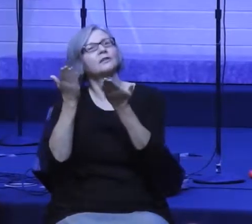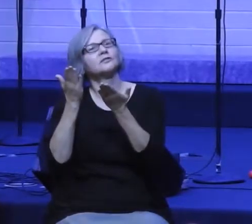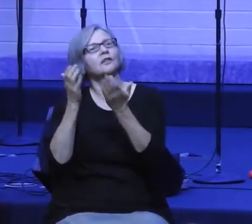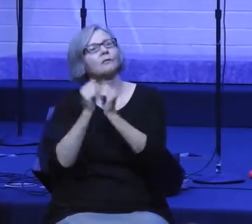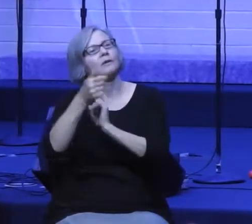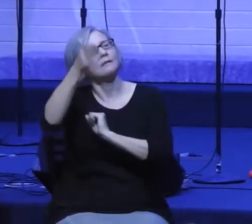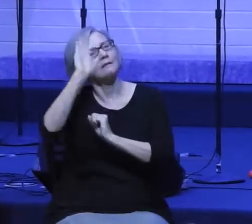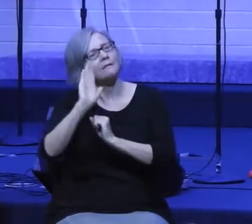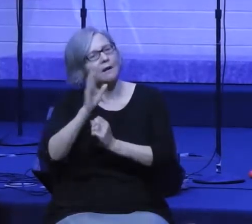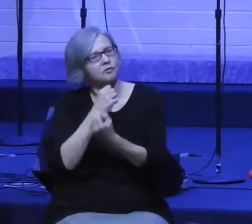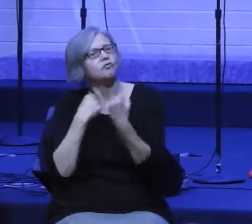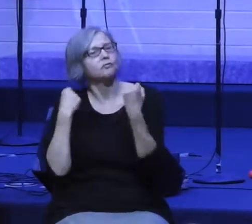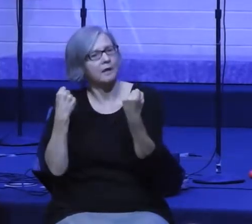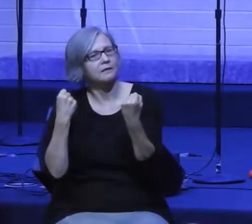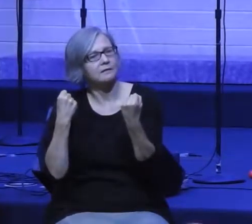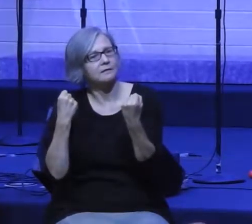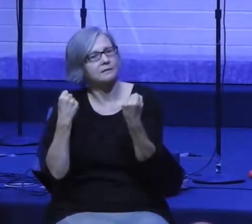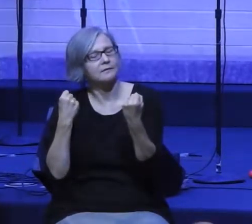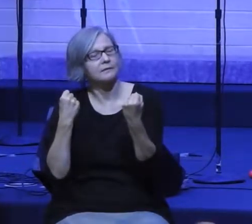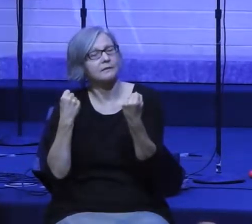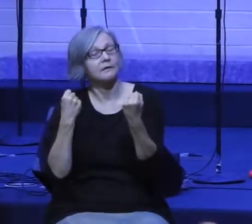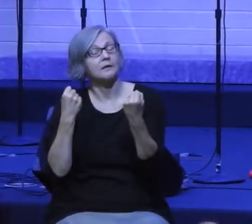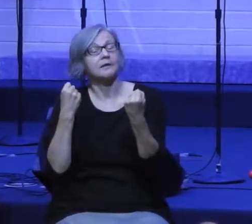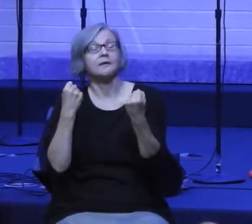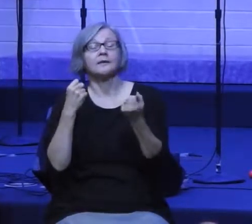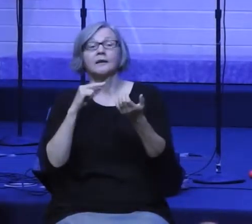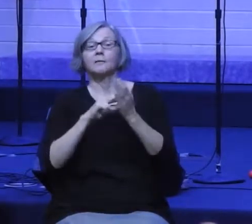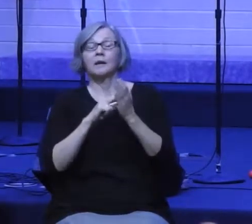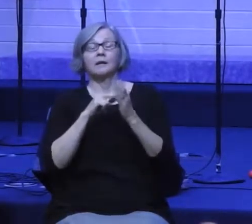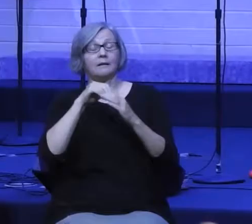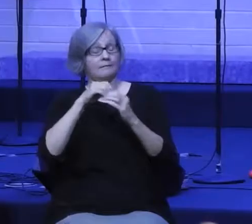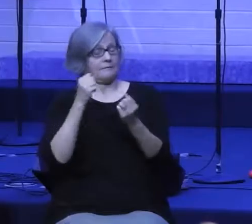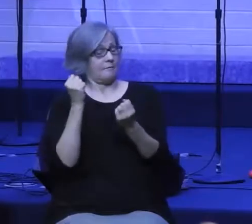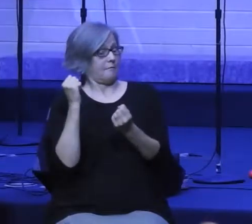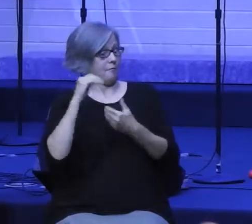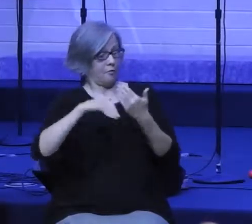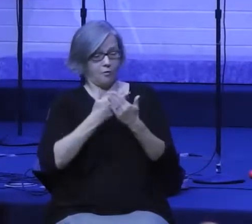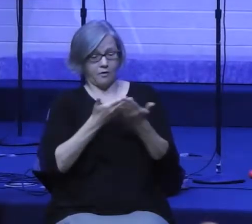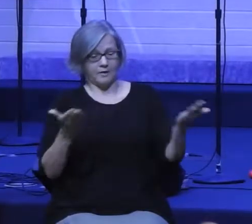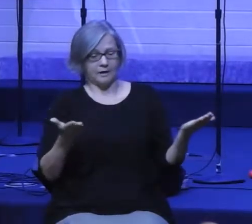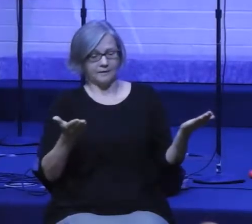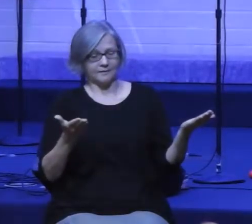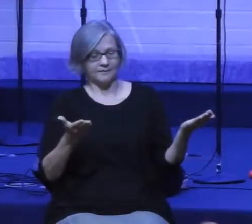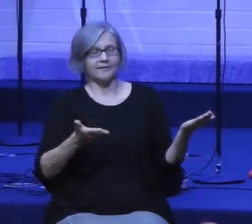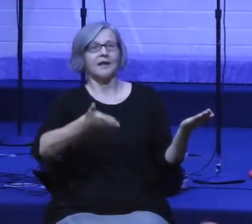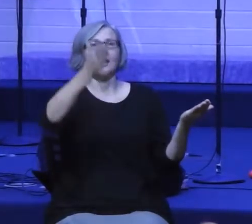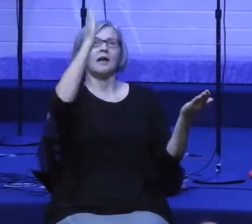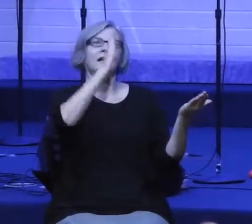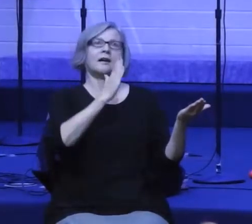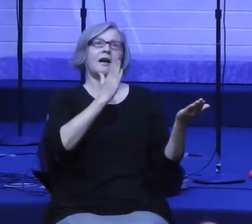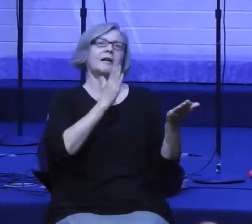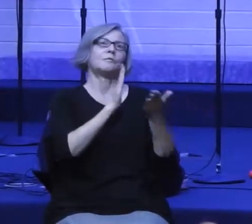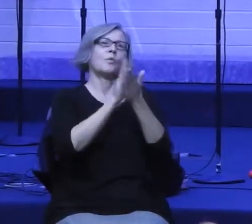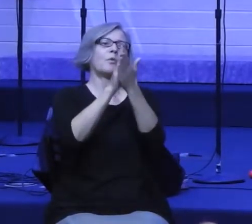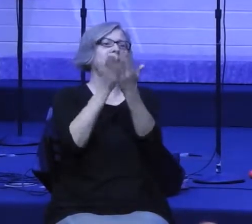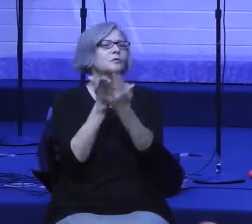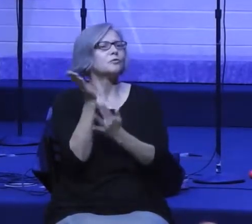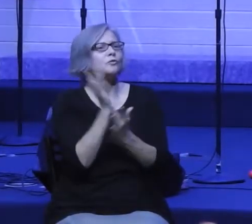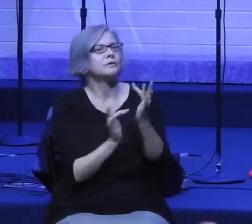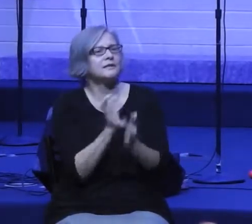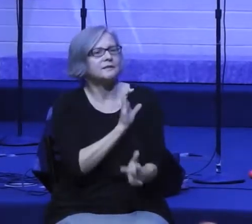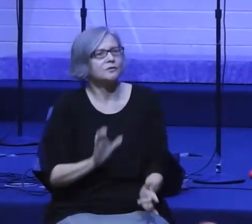various forms. If anyone speaks, they should do so as one who speaks the very words of God. If anyone